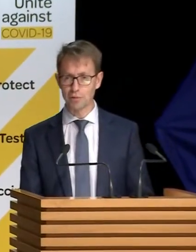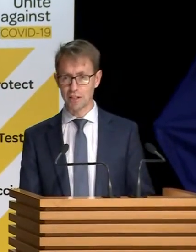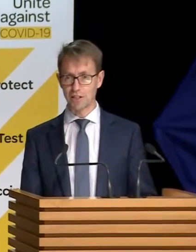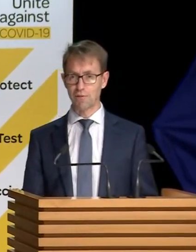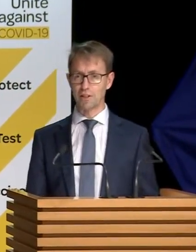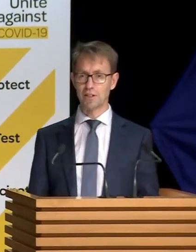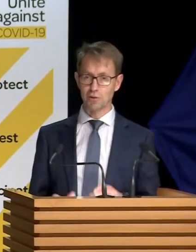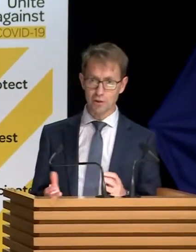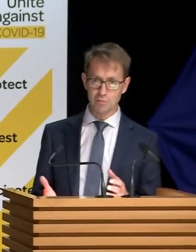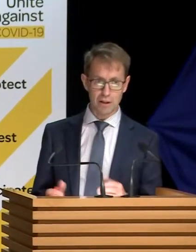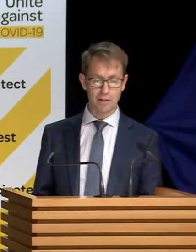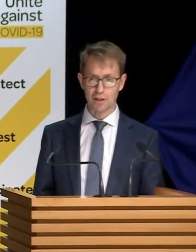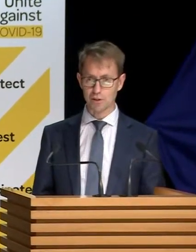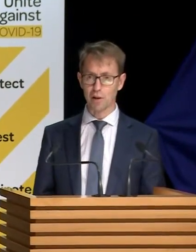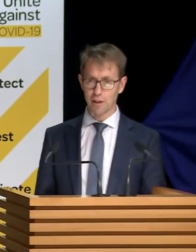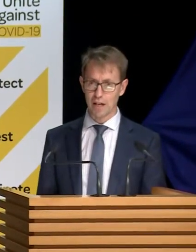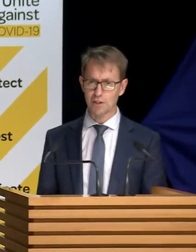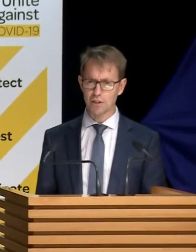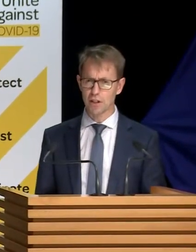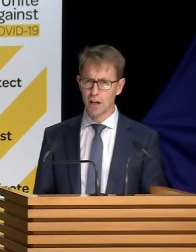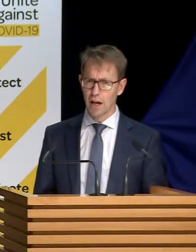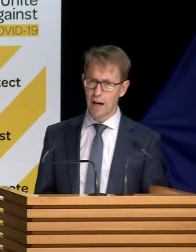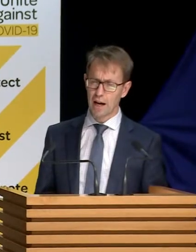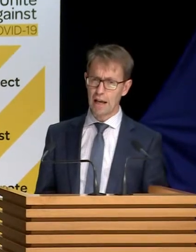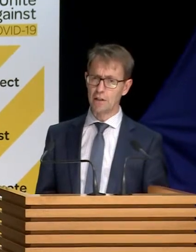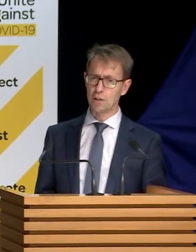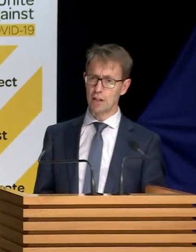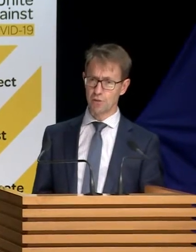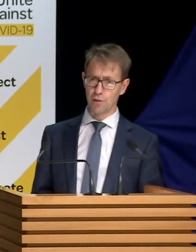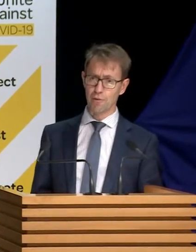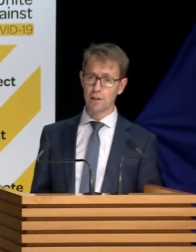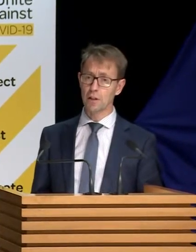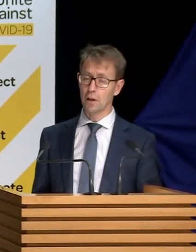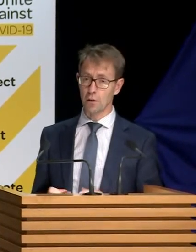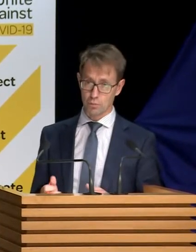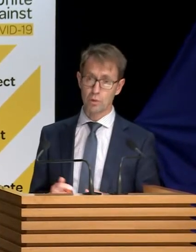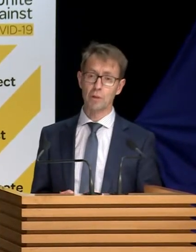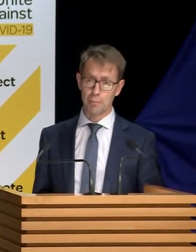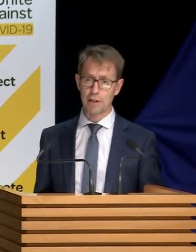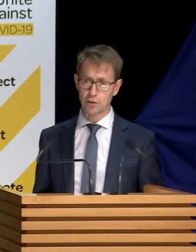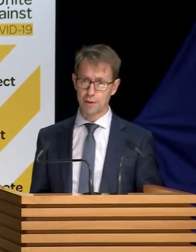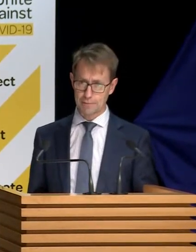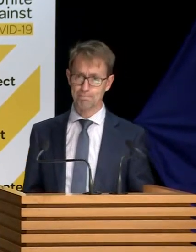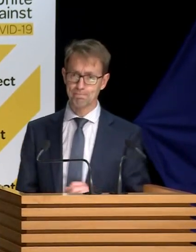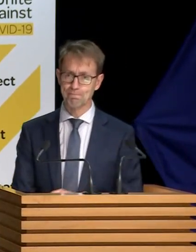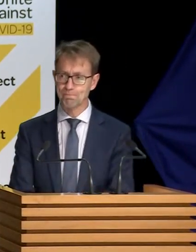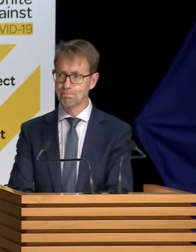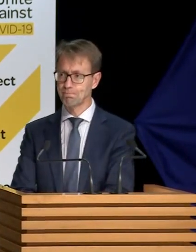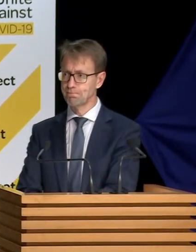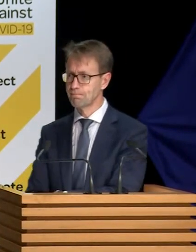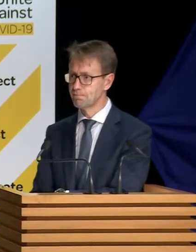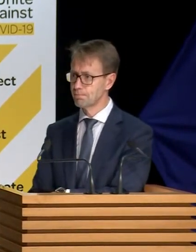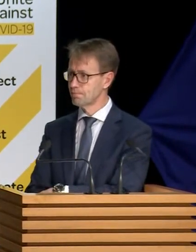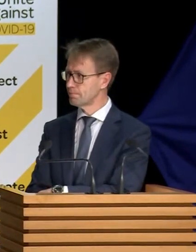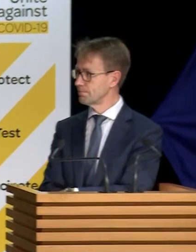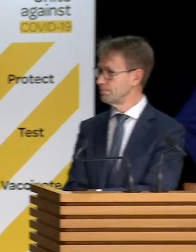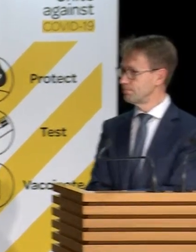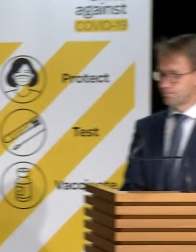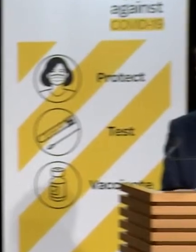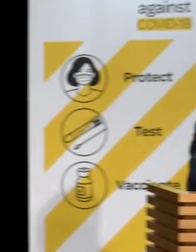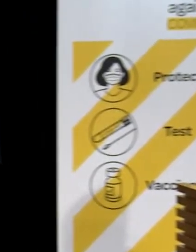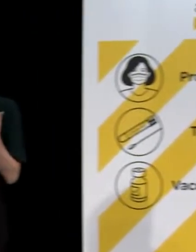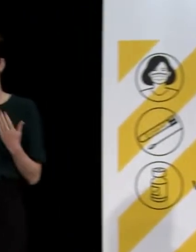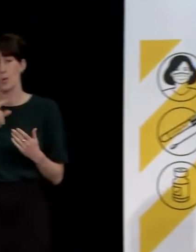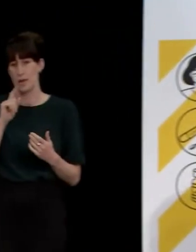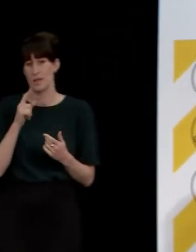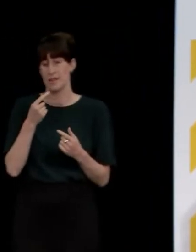blue bubble taxi fleet is in Auckland, but I think it's one of the largest. And as for the funding, we'll come back to you on that. Well, yeah, obviously we're funding